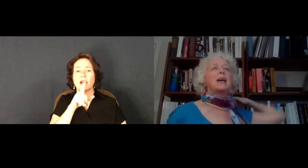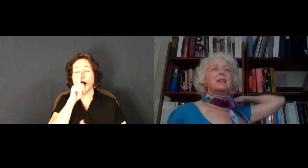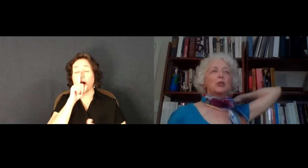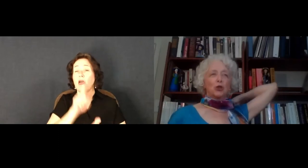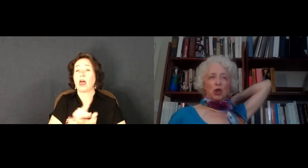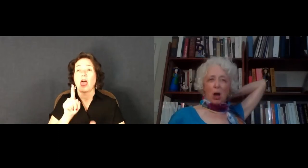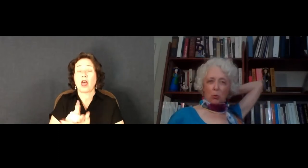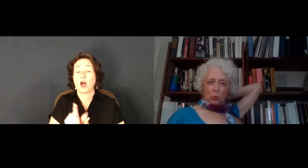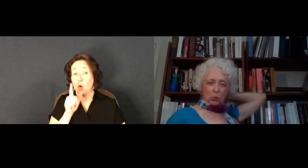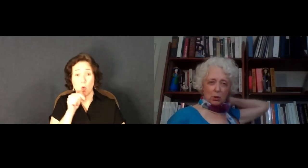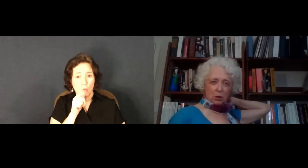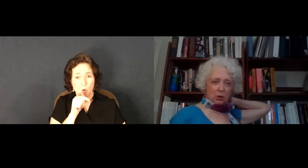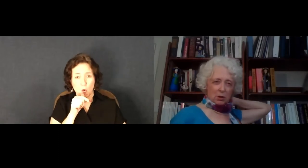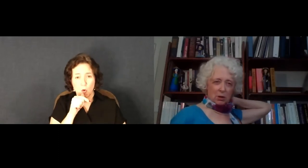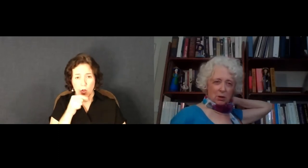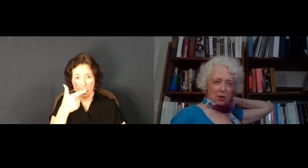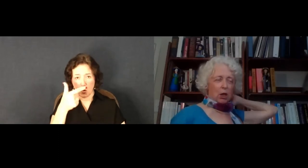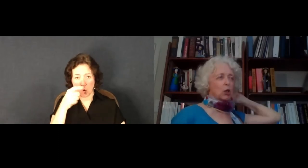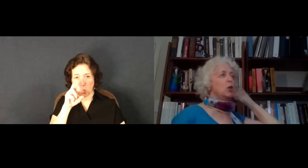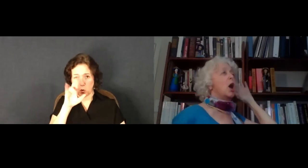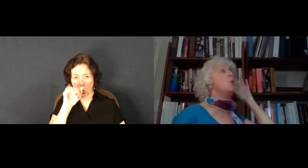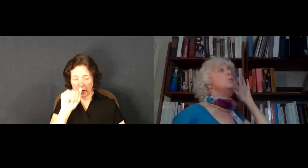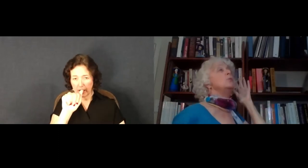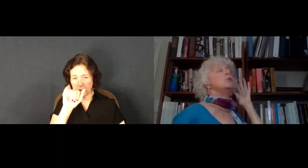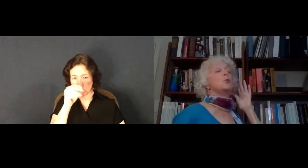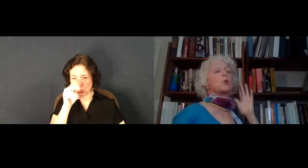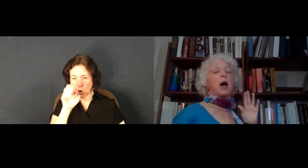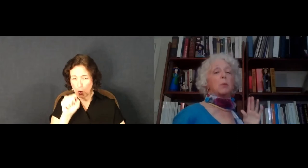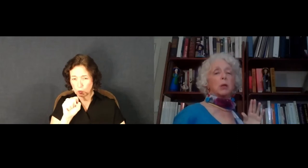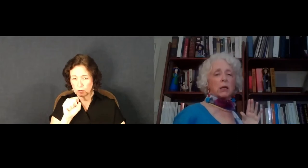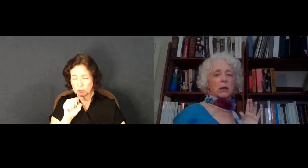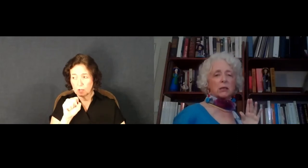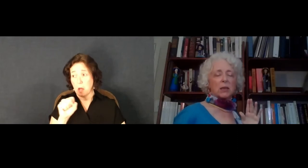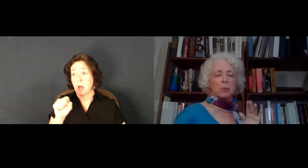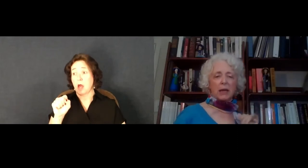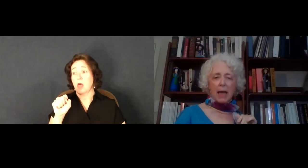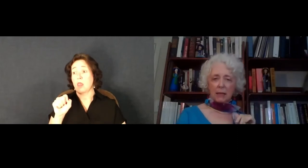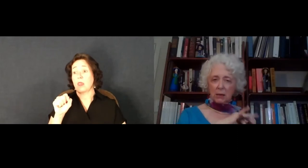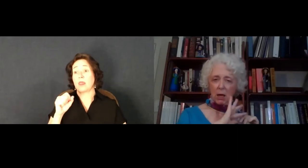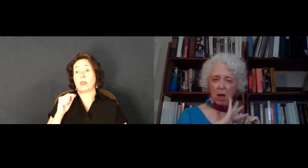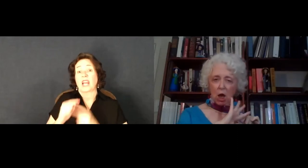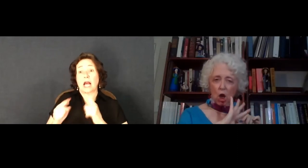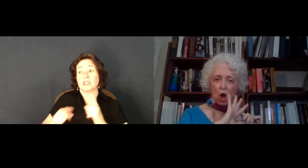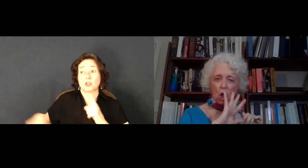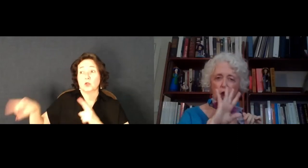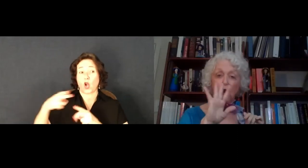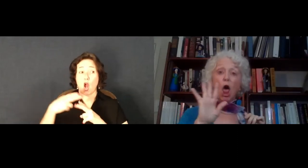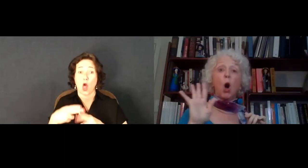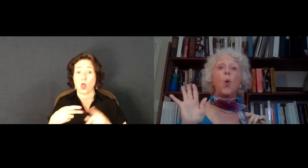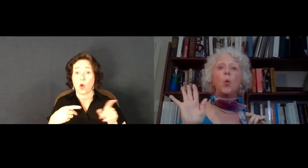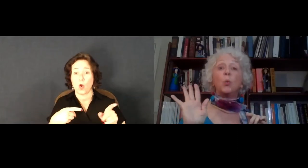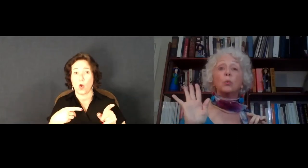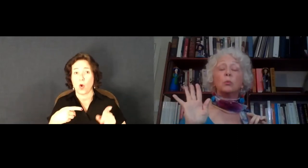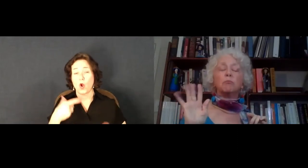Gloria Jones, known to her public simply as